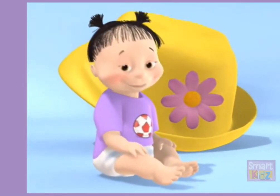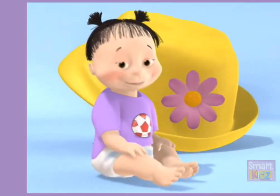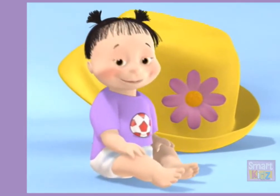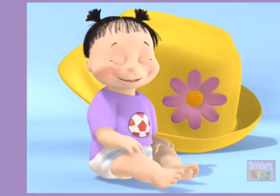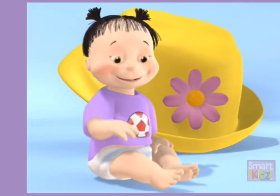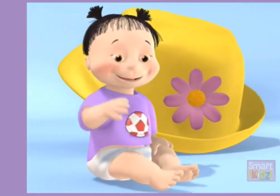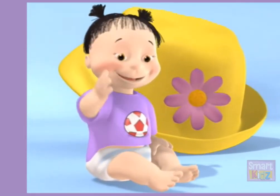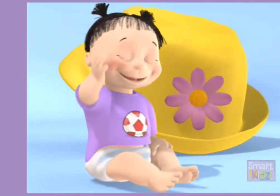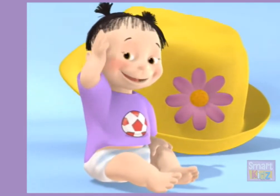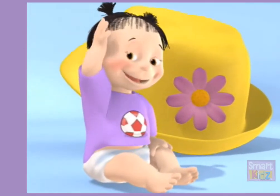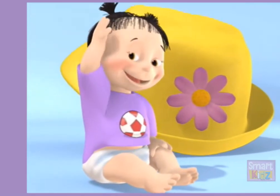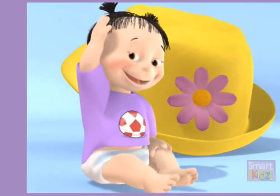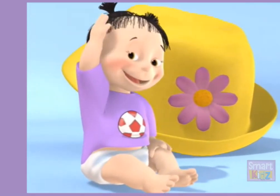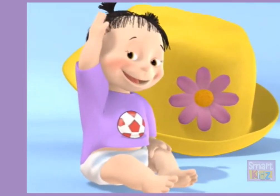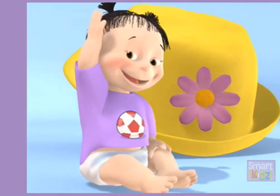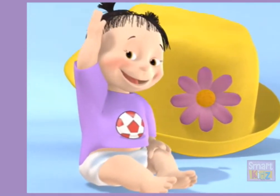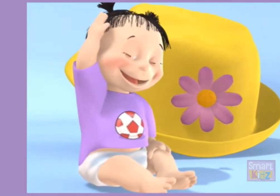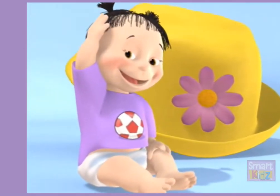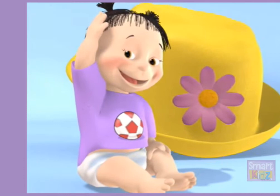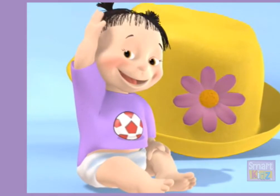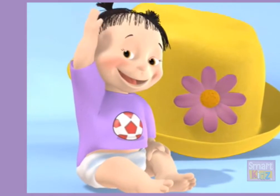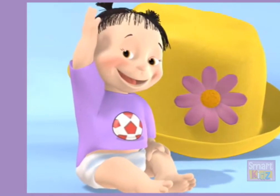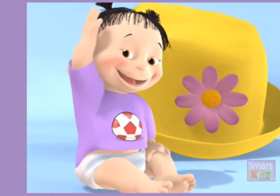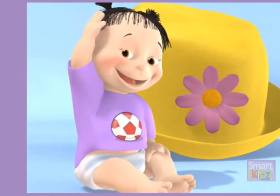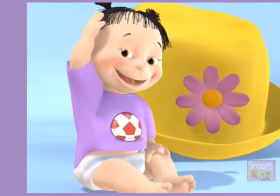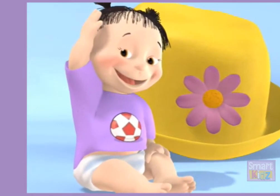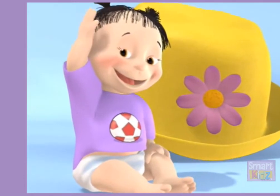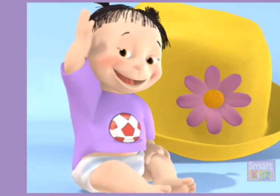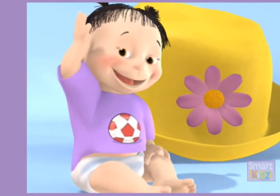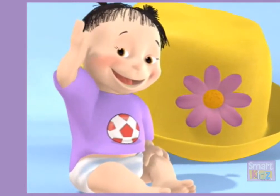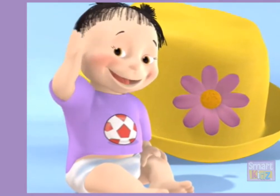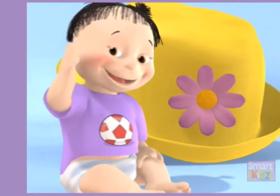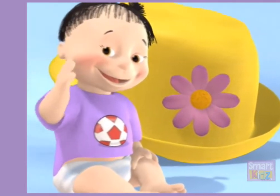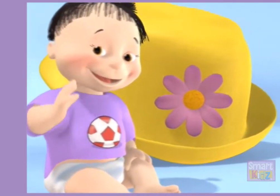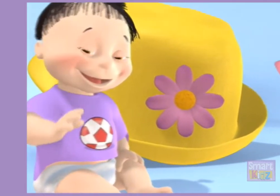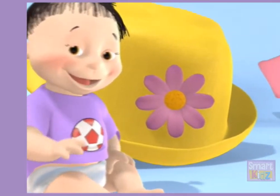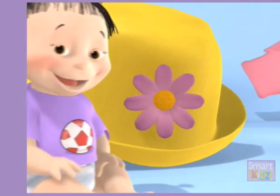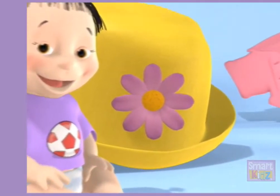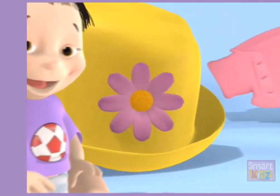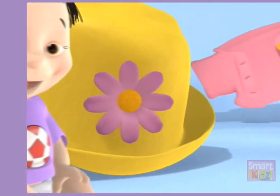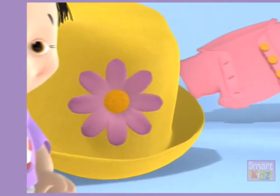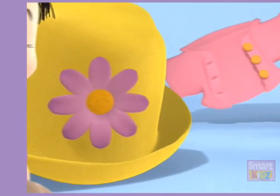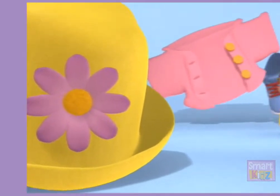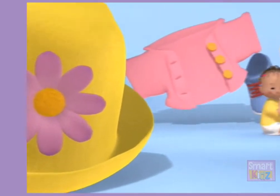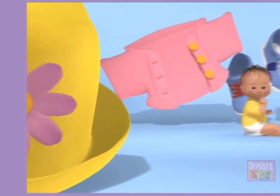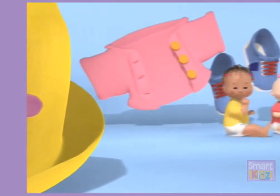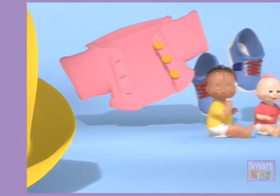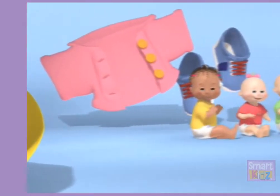do? She can do the sign for hat. That's what she can do.